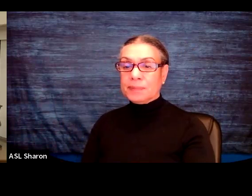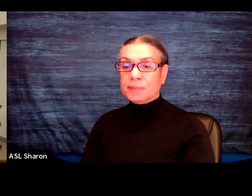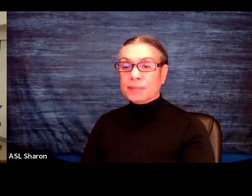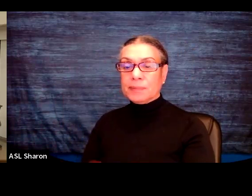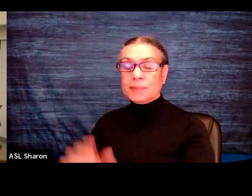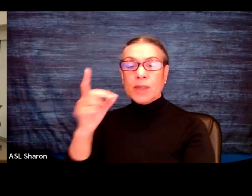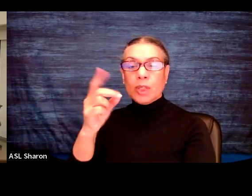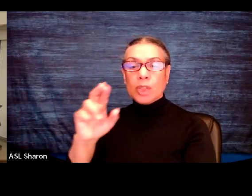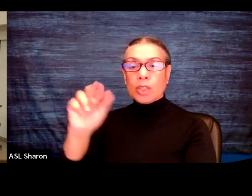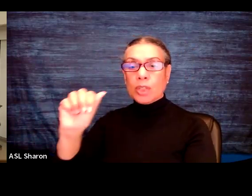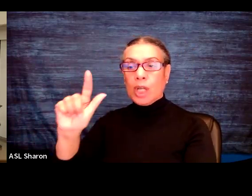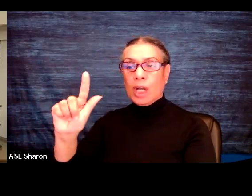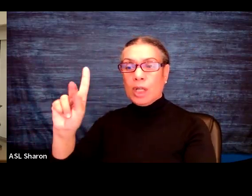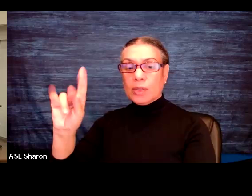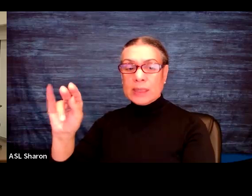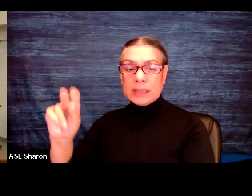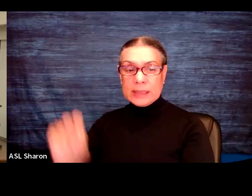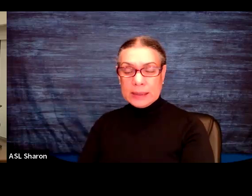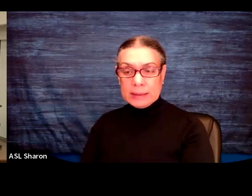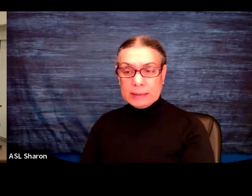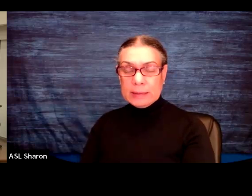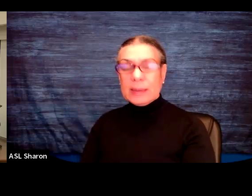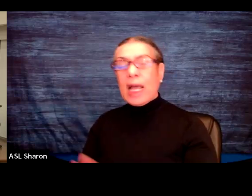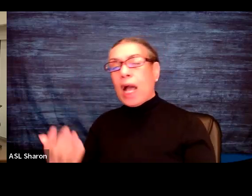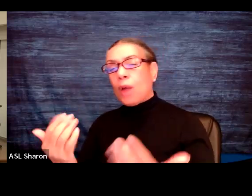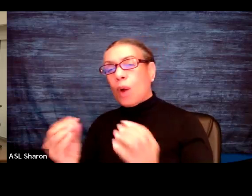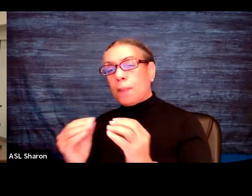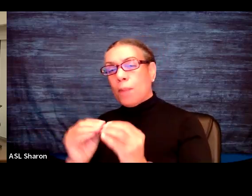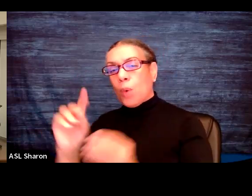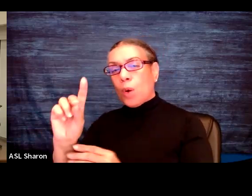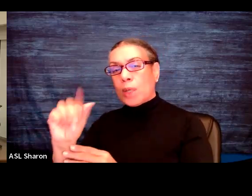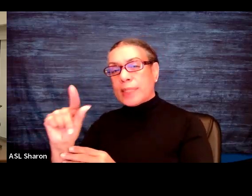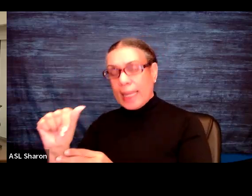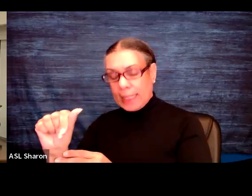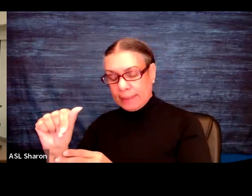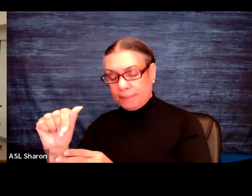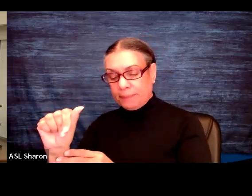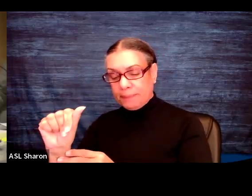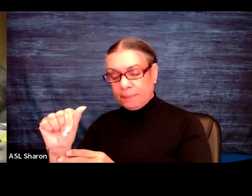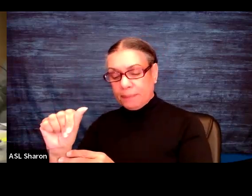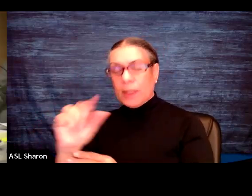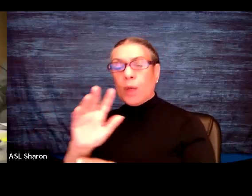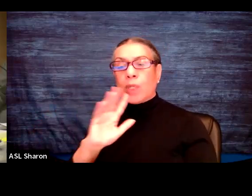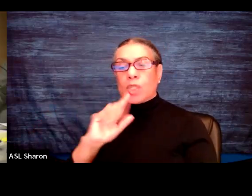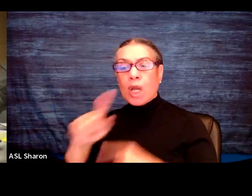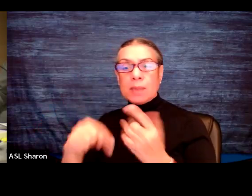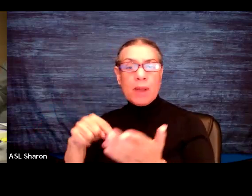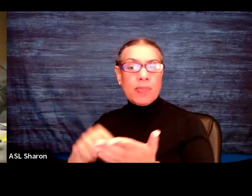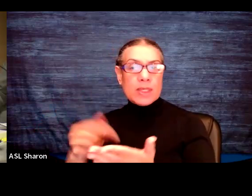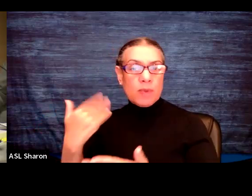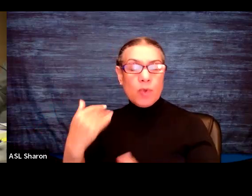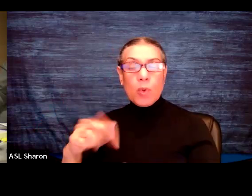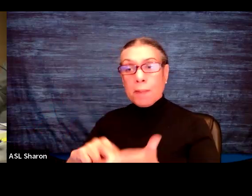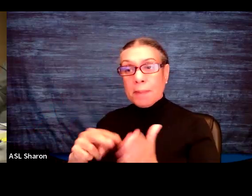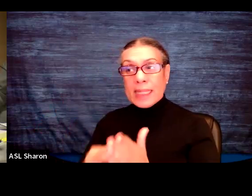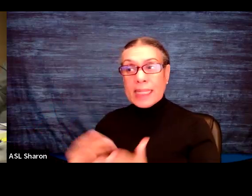Just a couple, and this is more data that I'm looking forward to seeing. So we talked about this a little bit. So next year